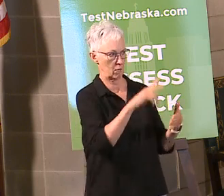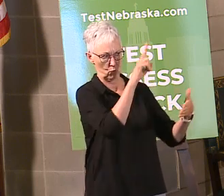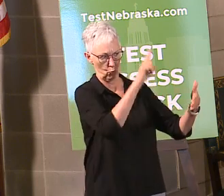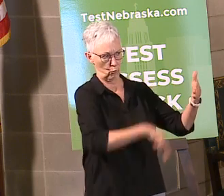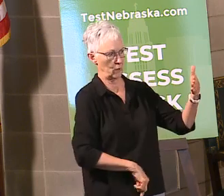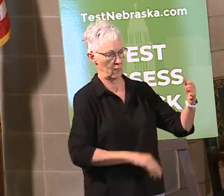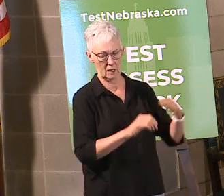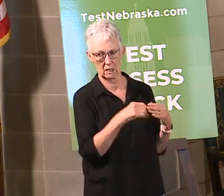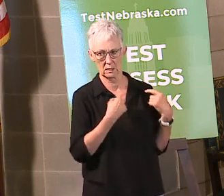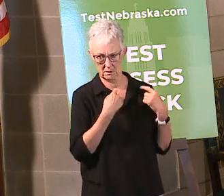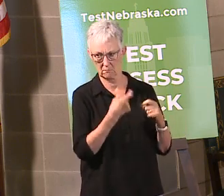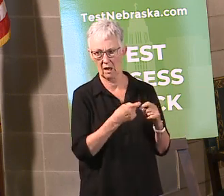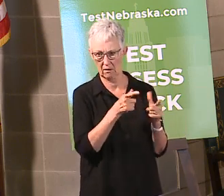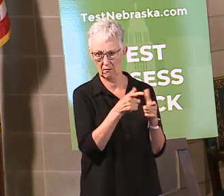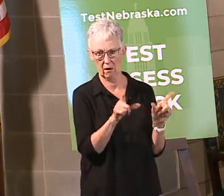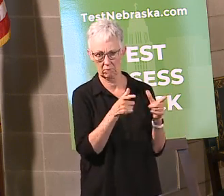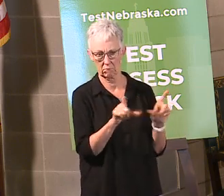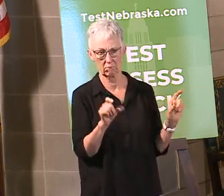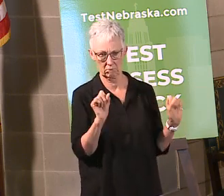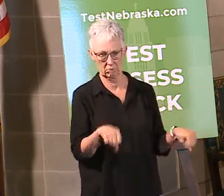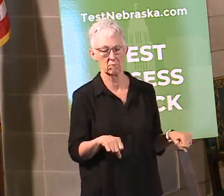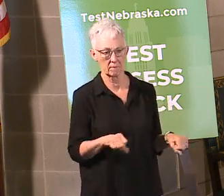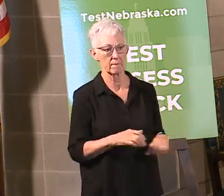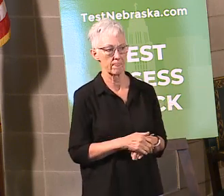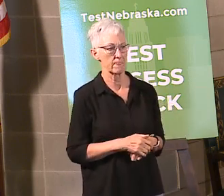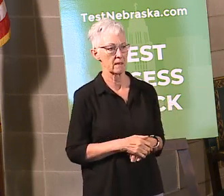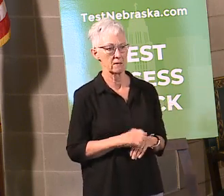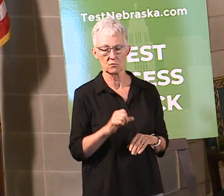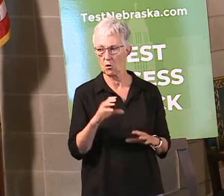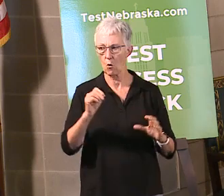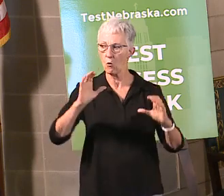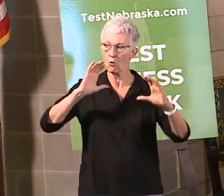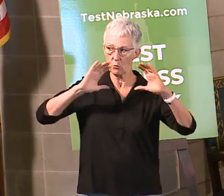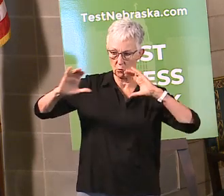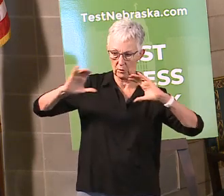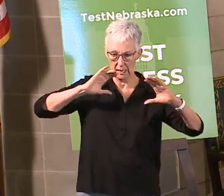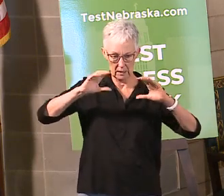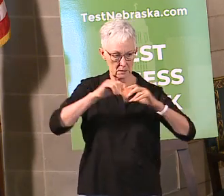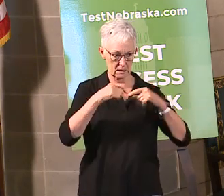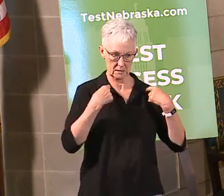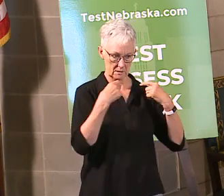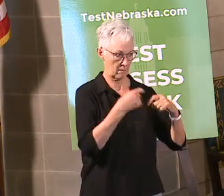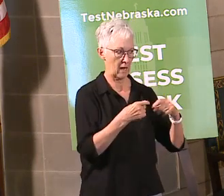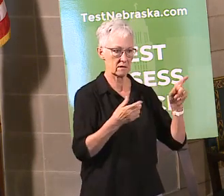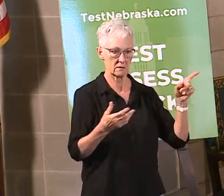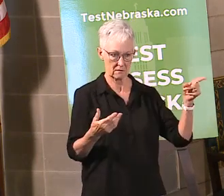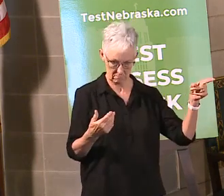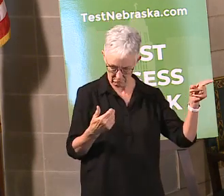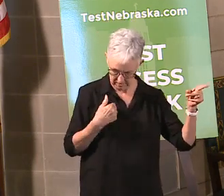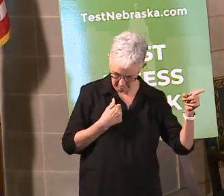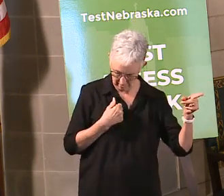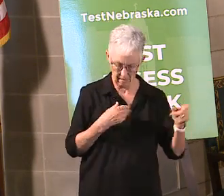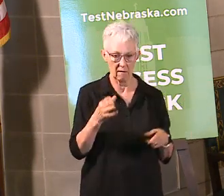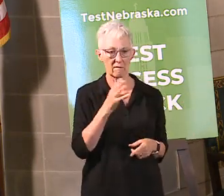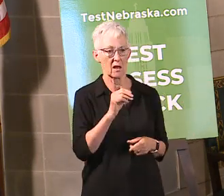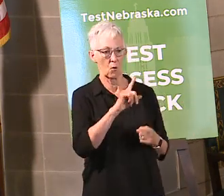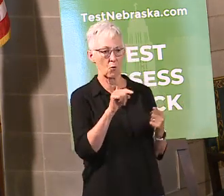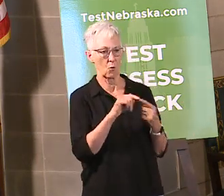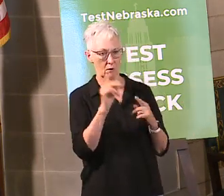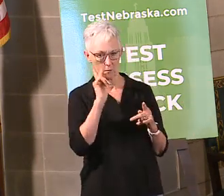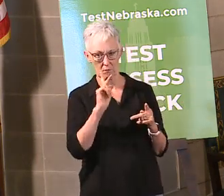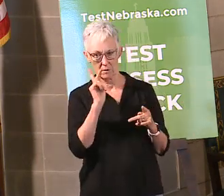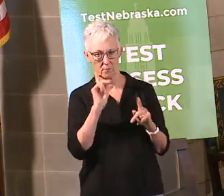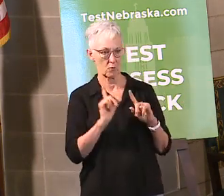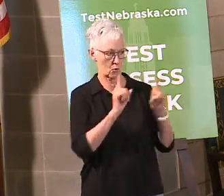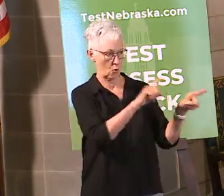that way, to sign up that way. Again, communication in Spanish, arrangements for when you come in, that we have Spanish-speaking folks there to be able to do the